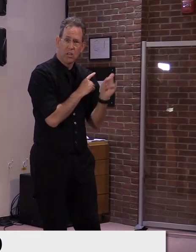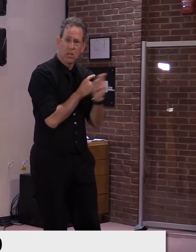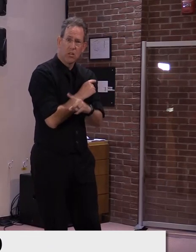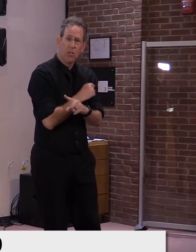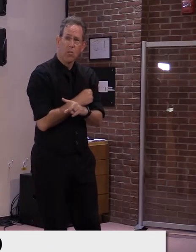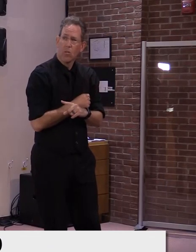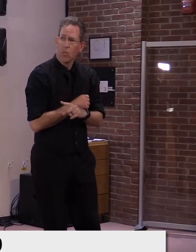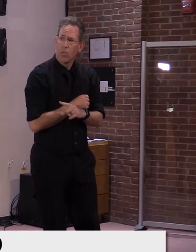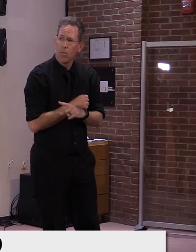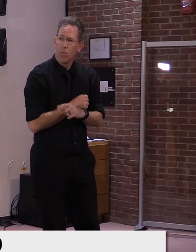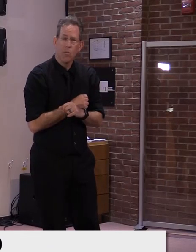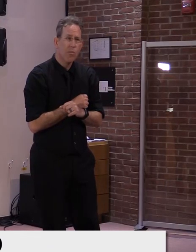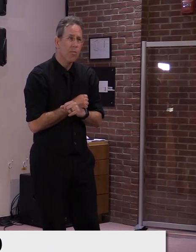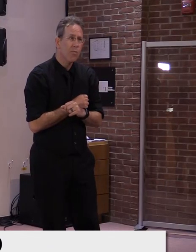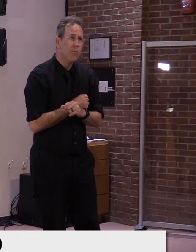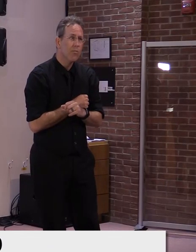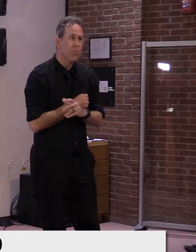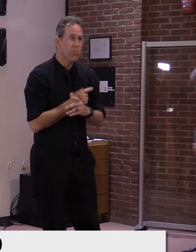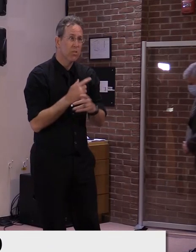3 days of return.